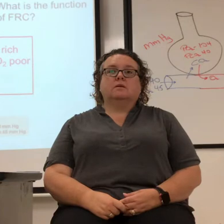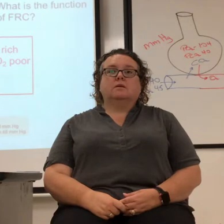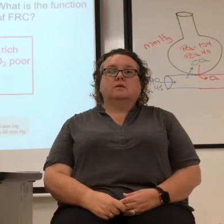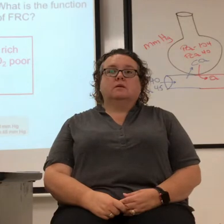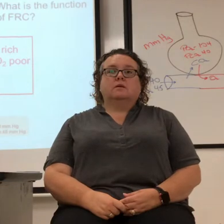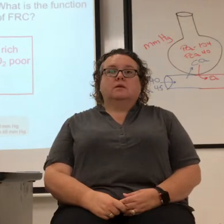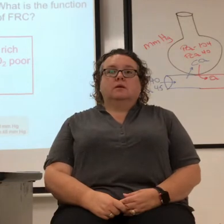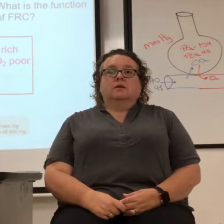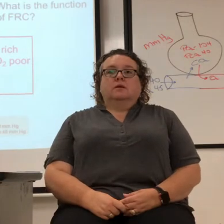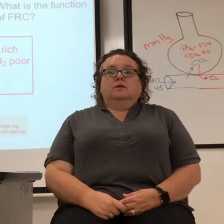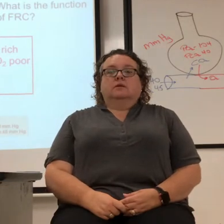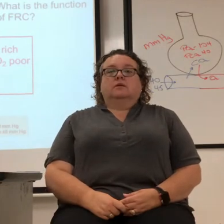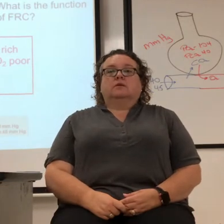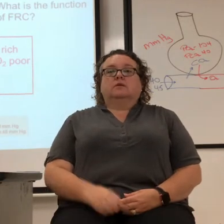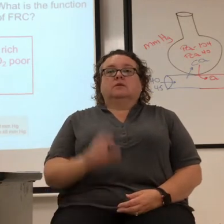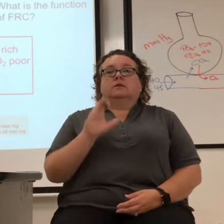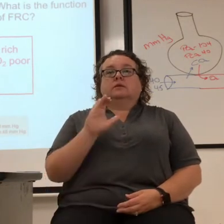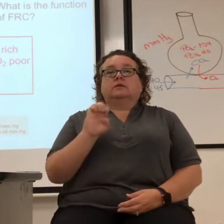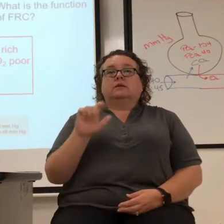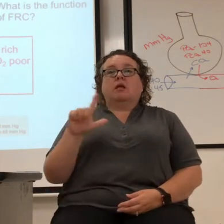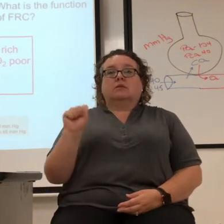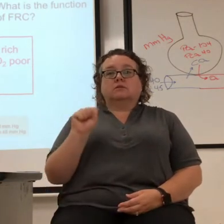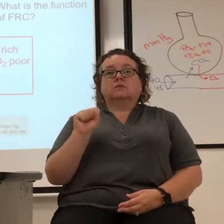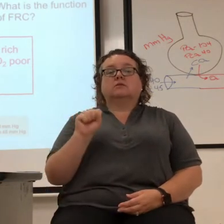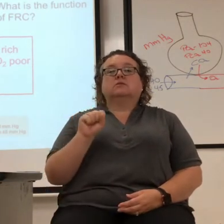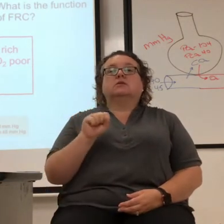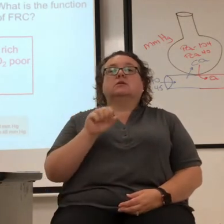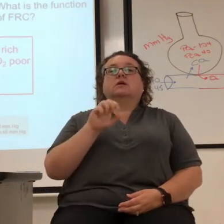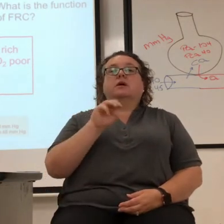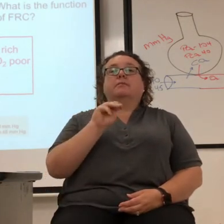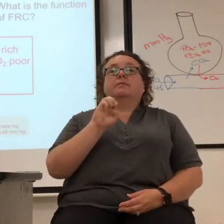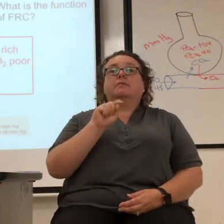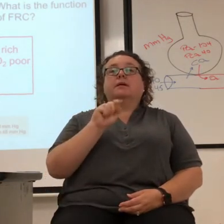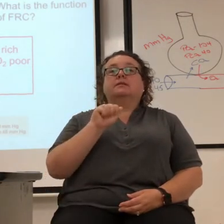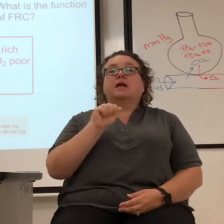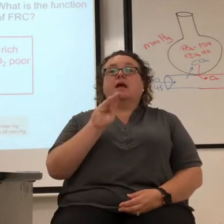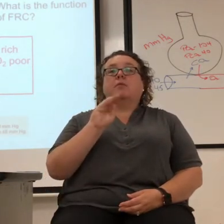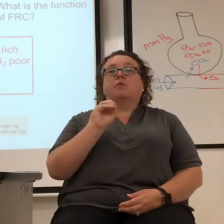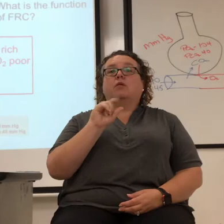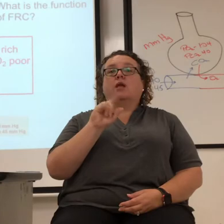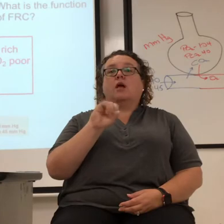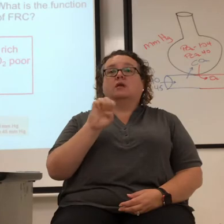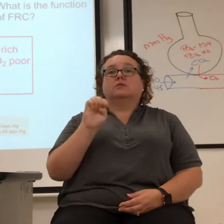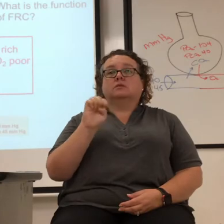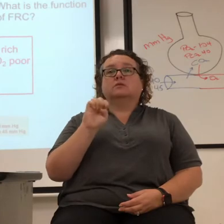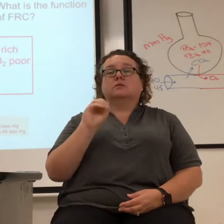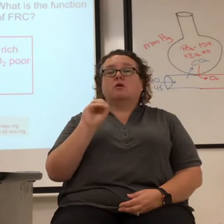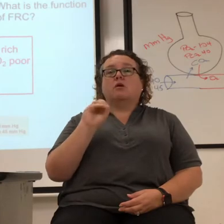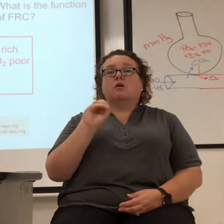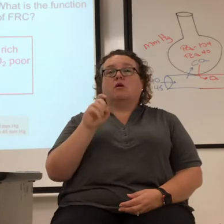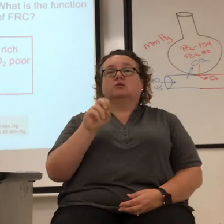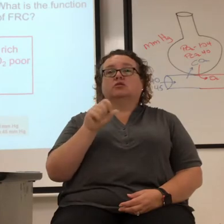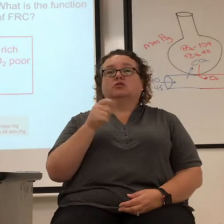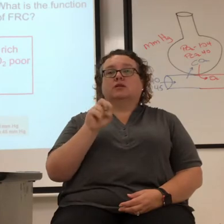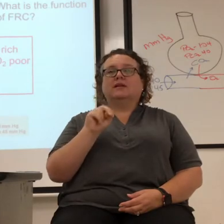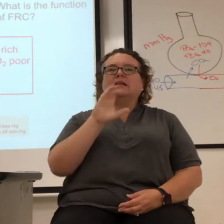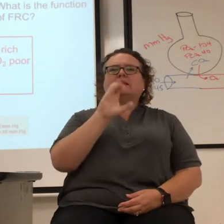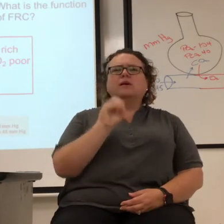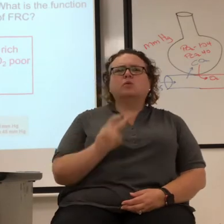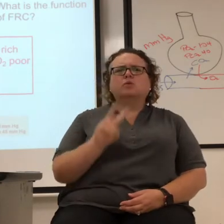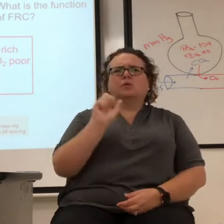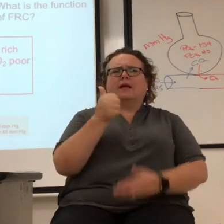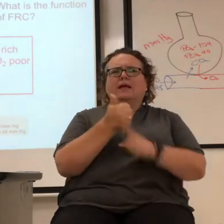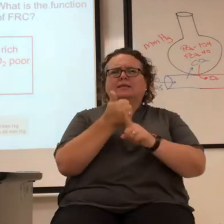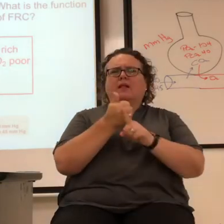Here are cells. Cells metabolize oxygen, and CO2 is a waste product. So CO2 is accumulating